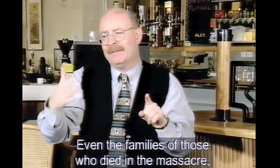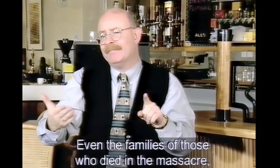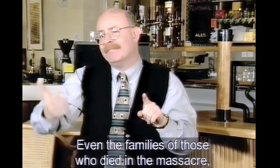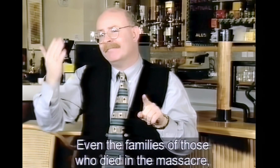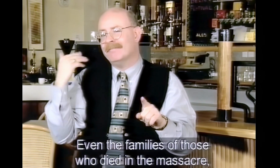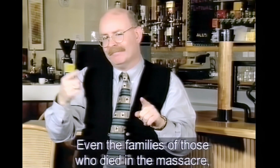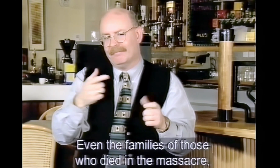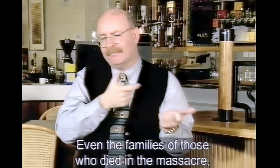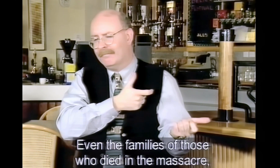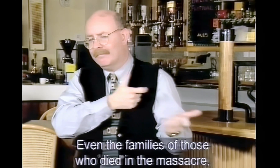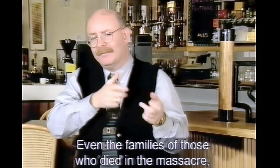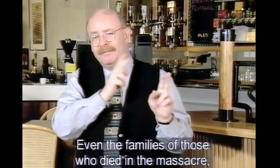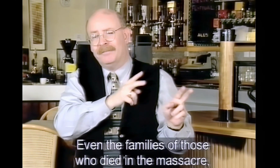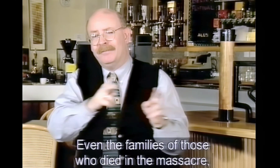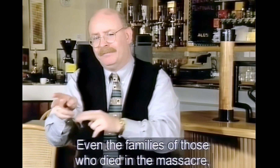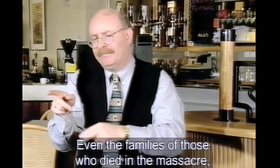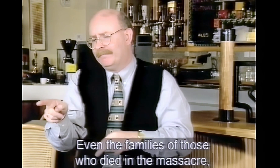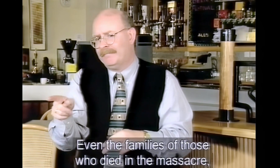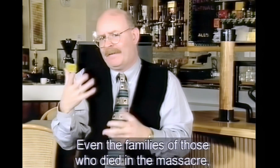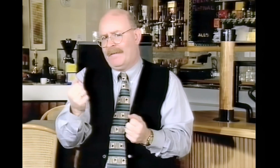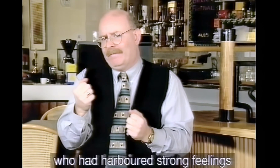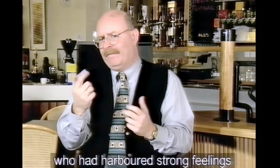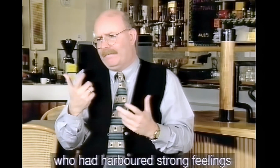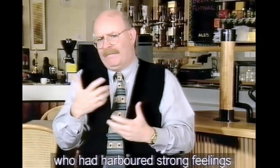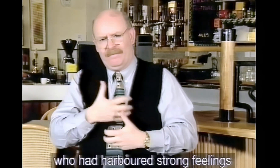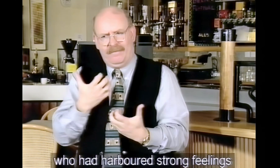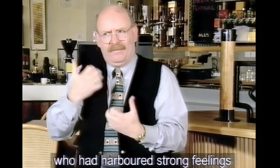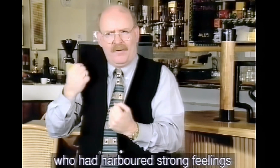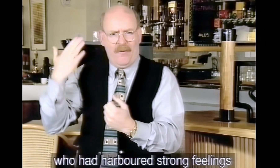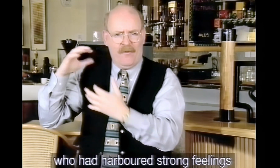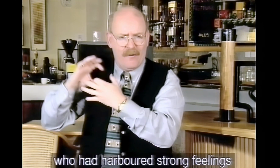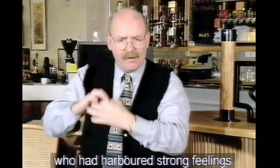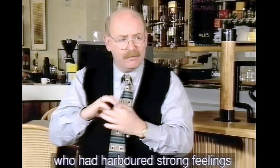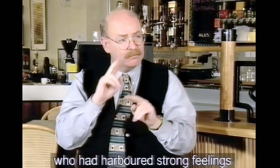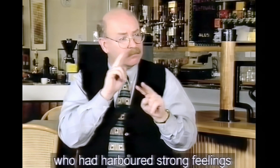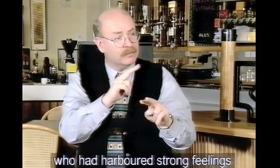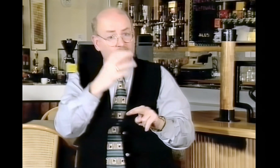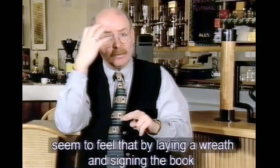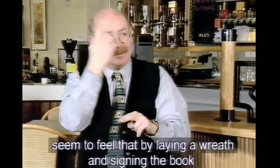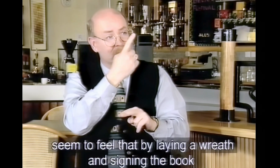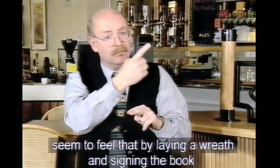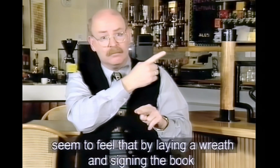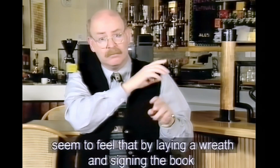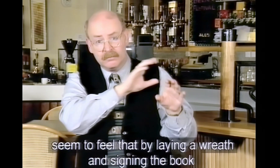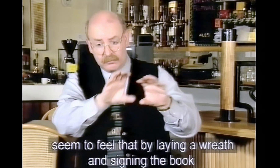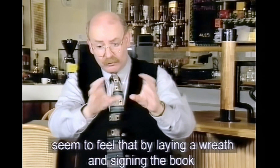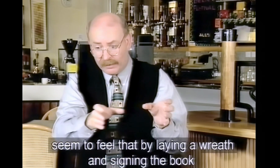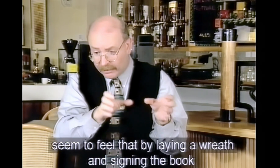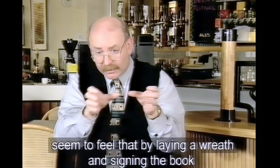in the massacre, who had harboured strong feelings, seemed to feel that by laying a reed and signing the book, the Queen had somehow